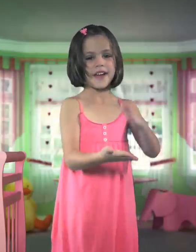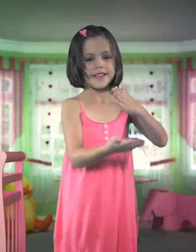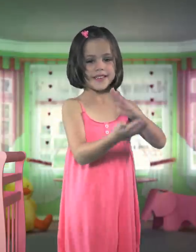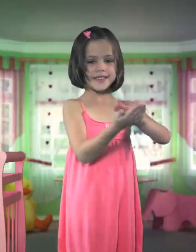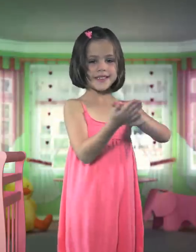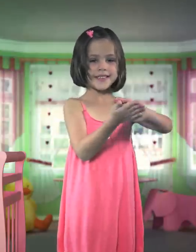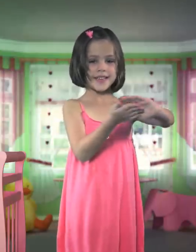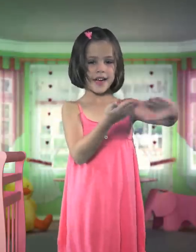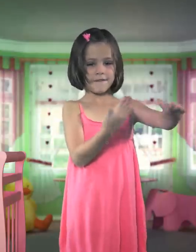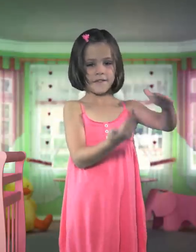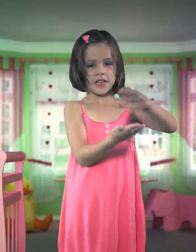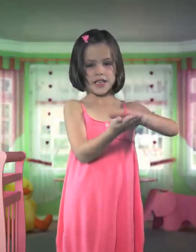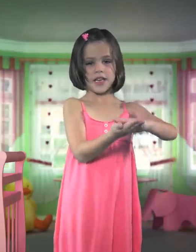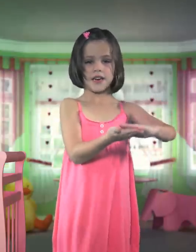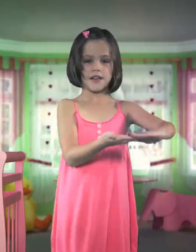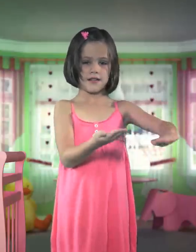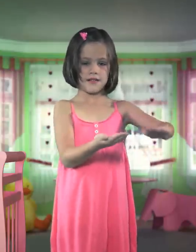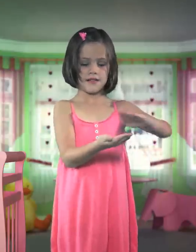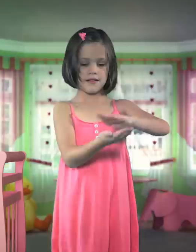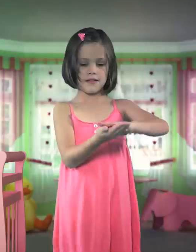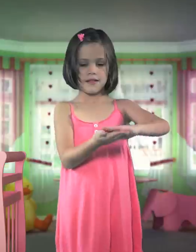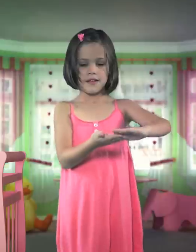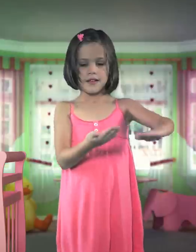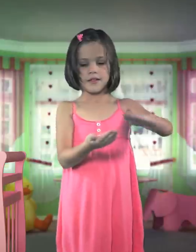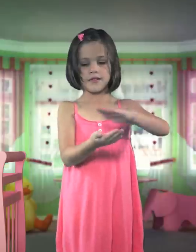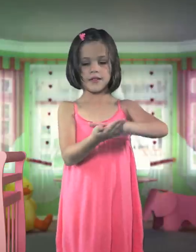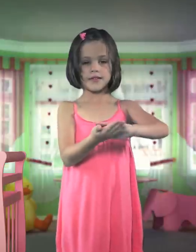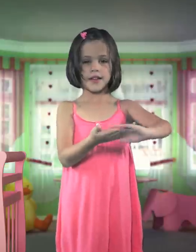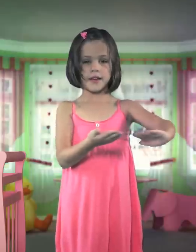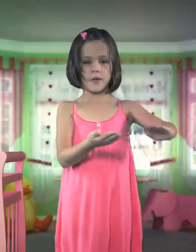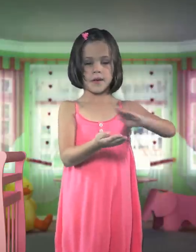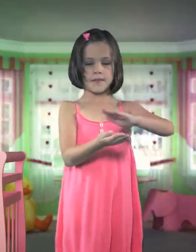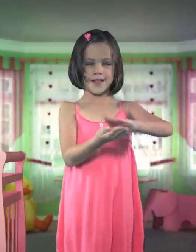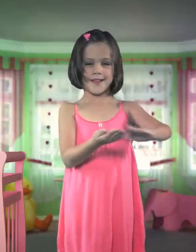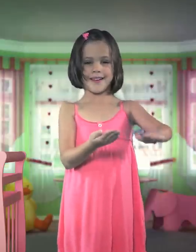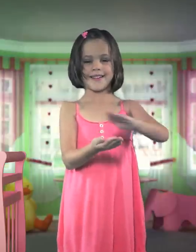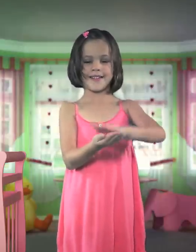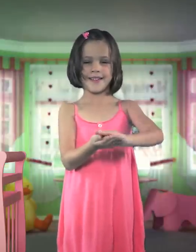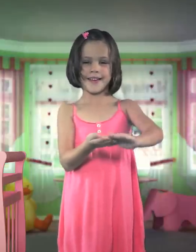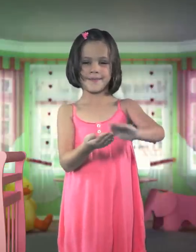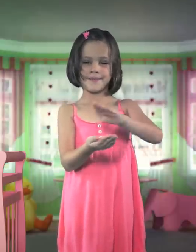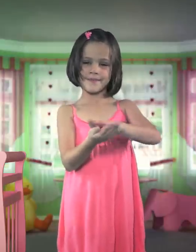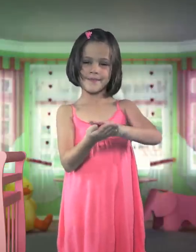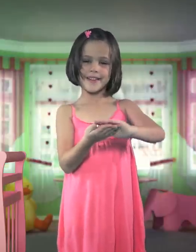This is the sign for clean. You just like you're wiping your hand clean. Clean.